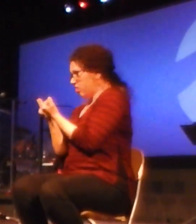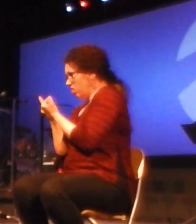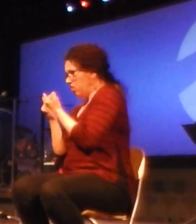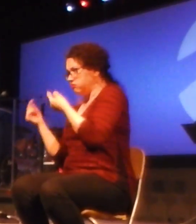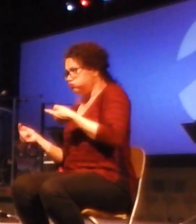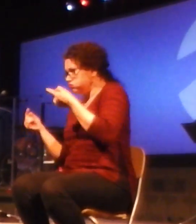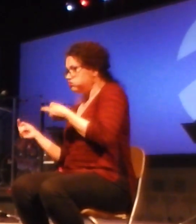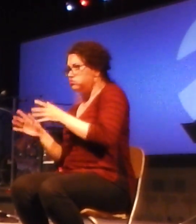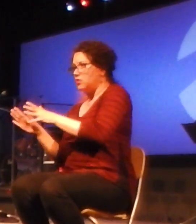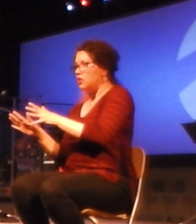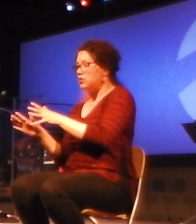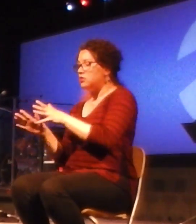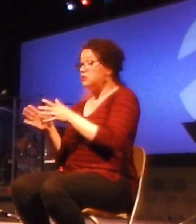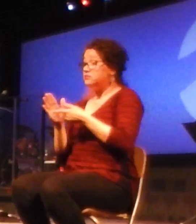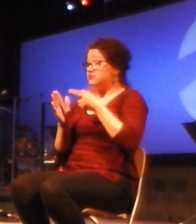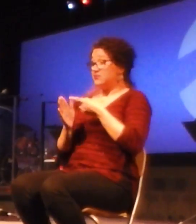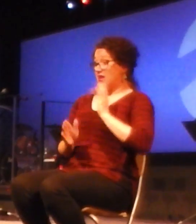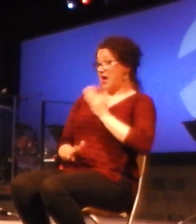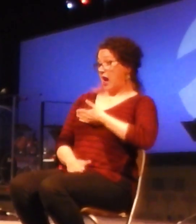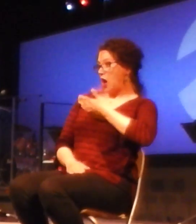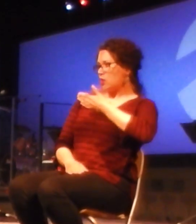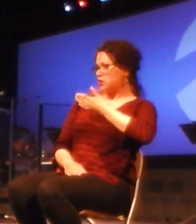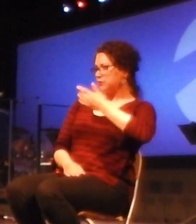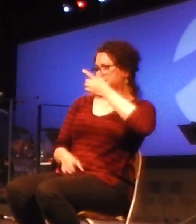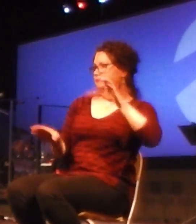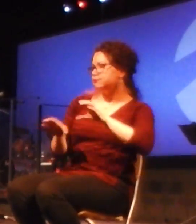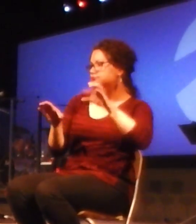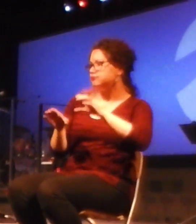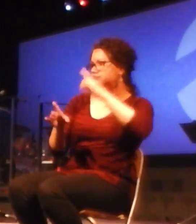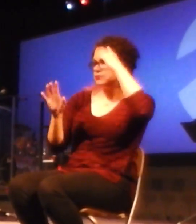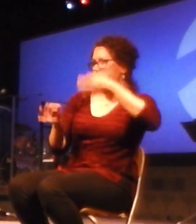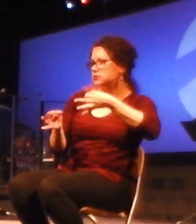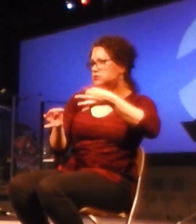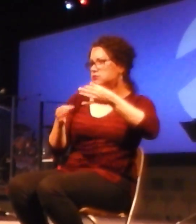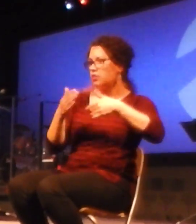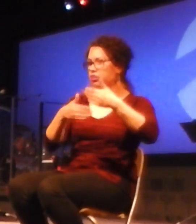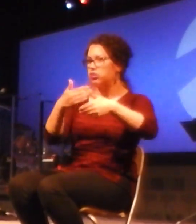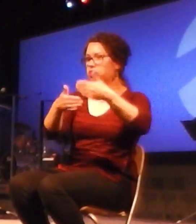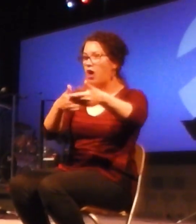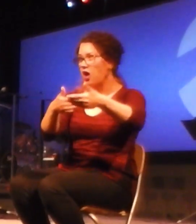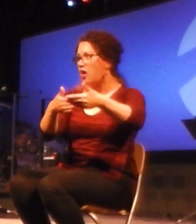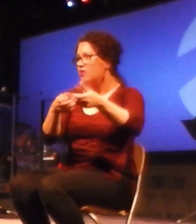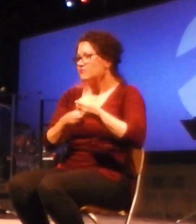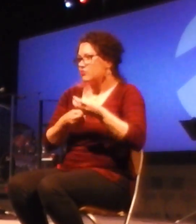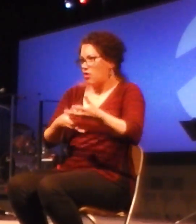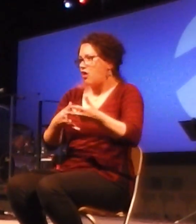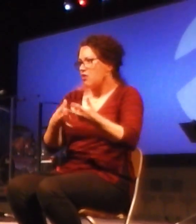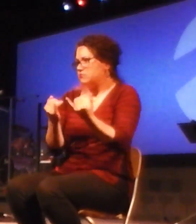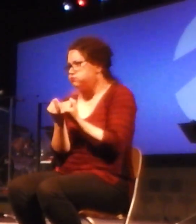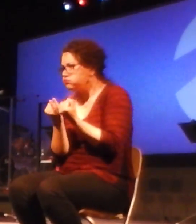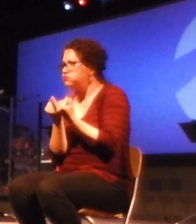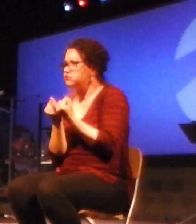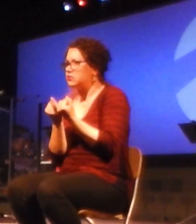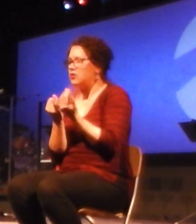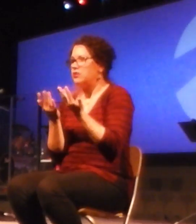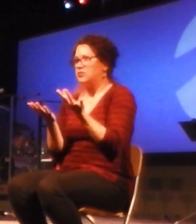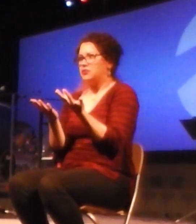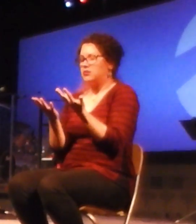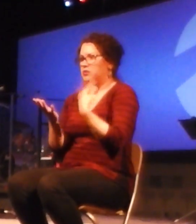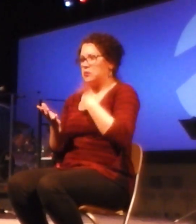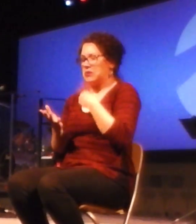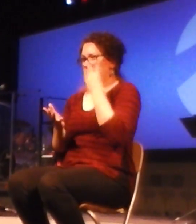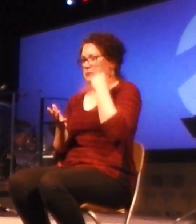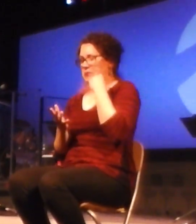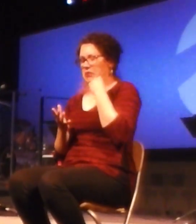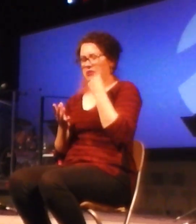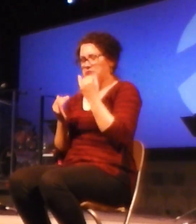our own decisions, our own actions or behaviors kind of can put us into exile, but nonetheless we're still in this period